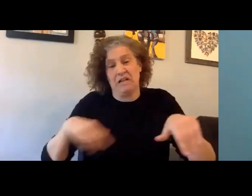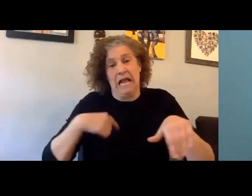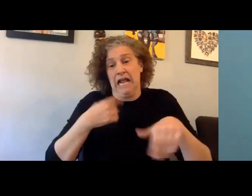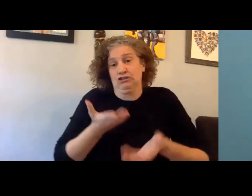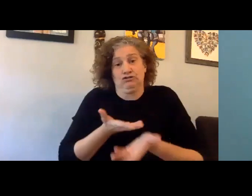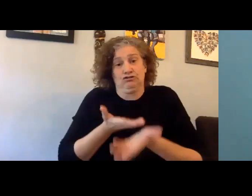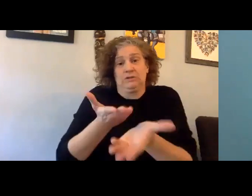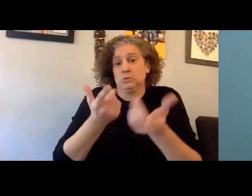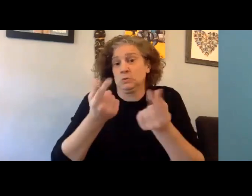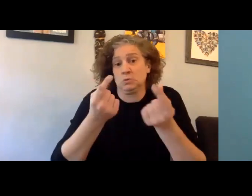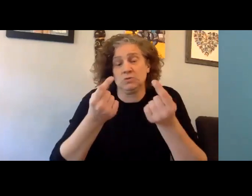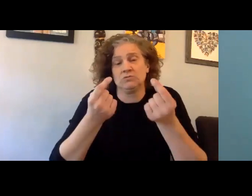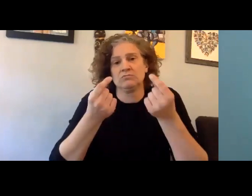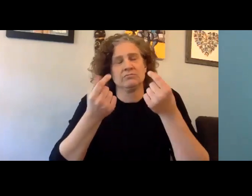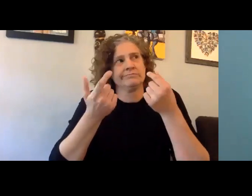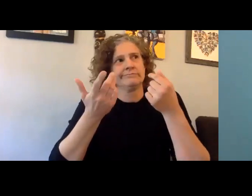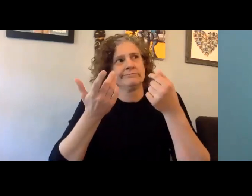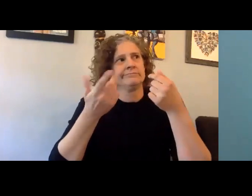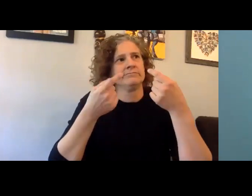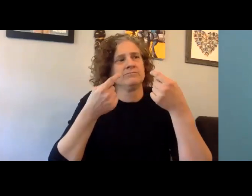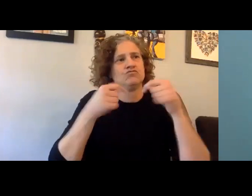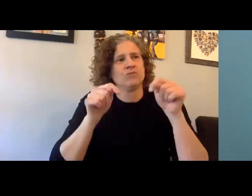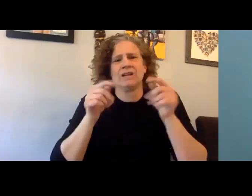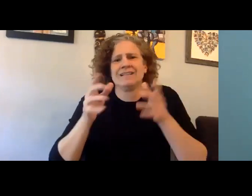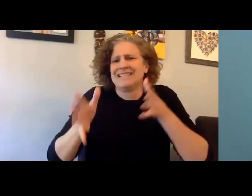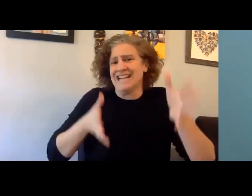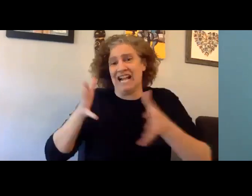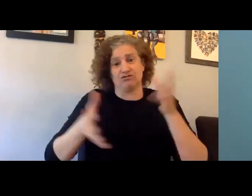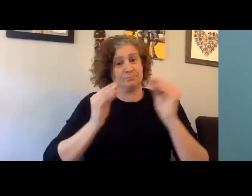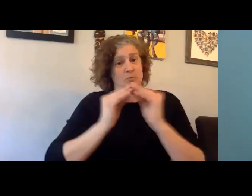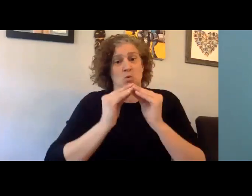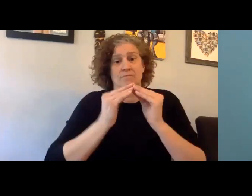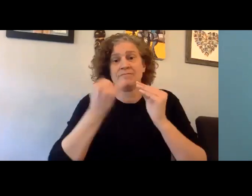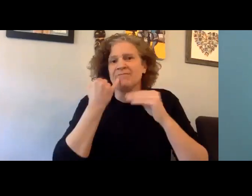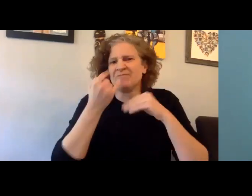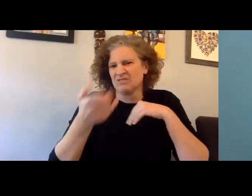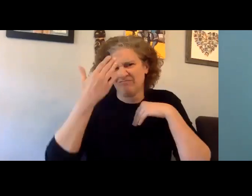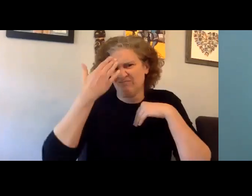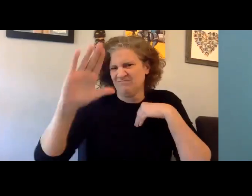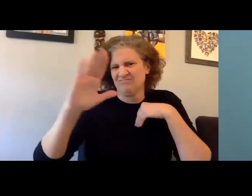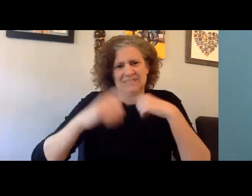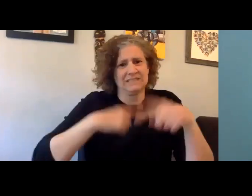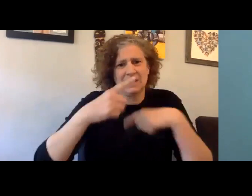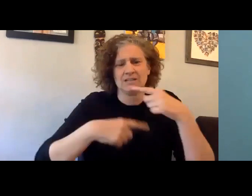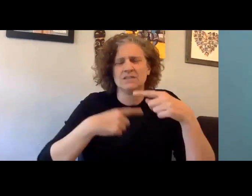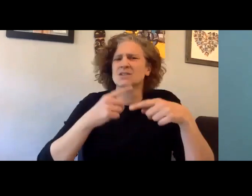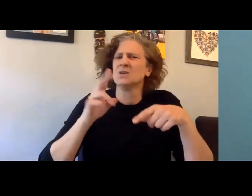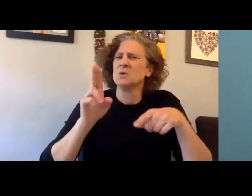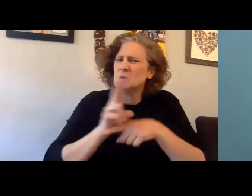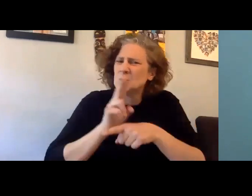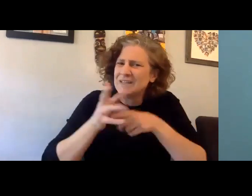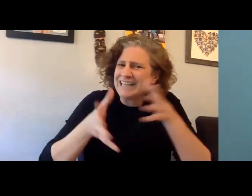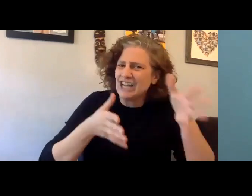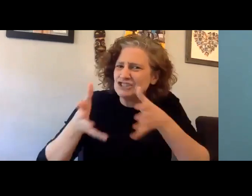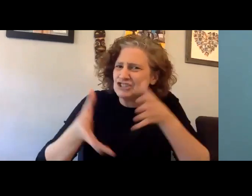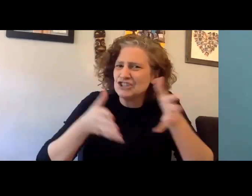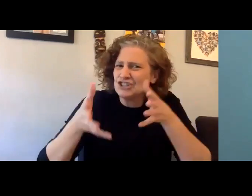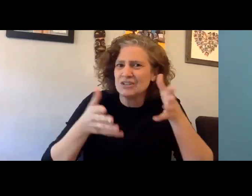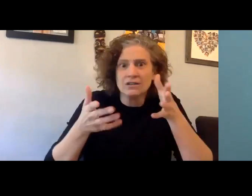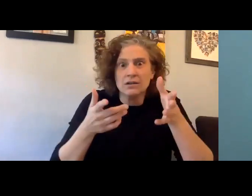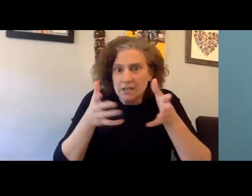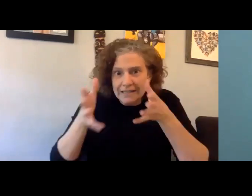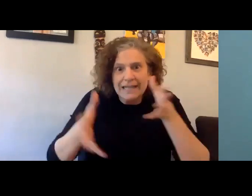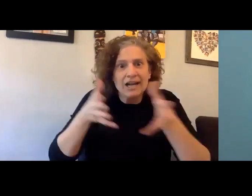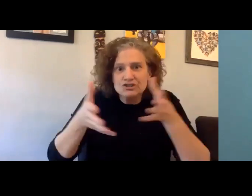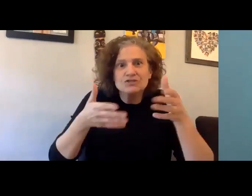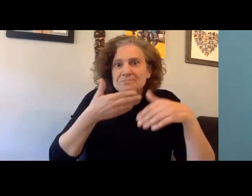really concern yourself too much with the word order. I recommend that what you do is try to think more about gestures. When you don't know signs,